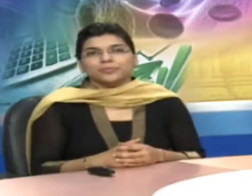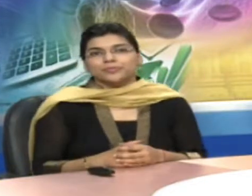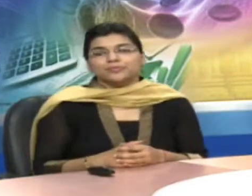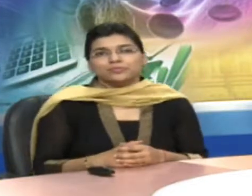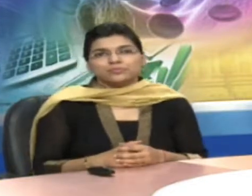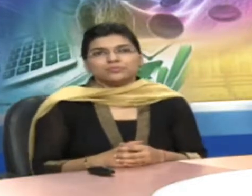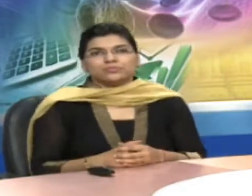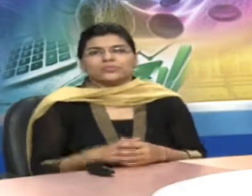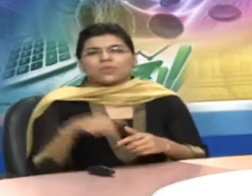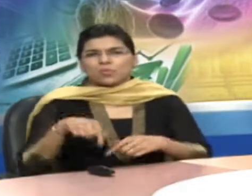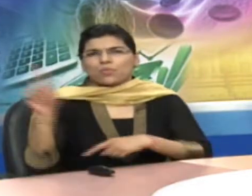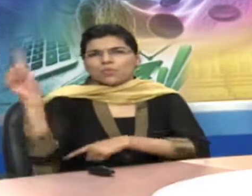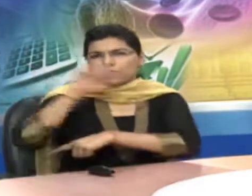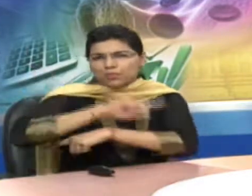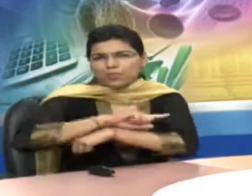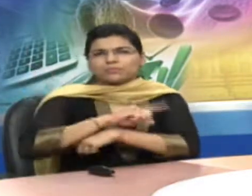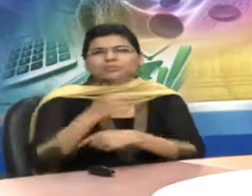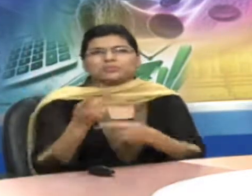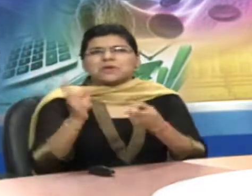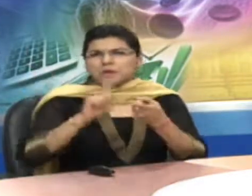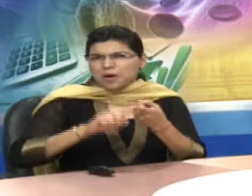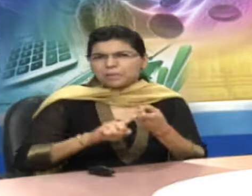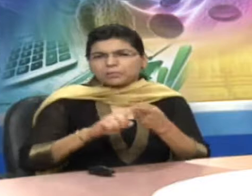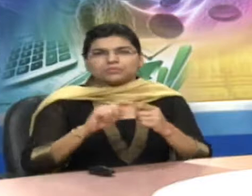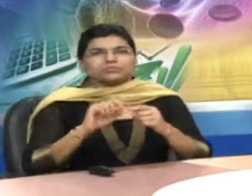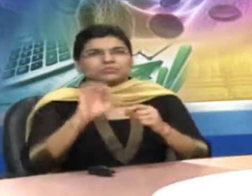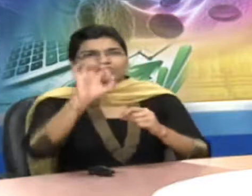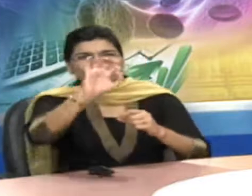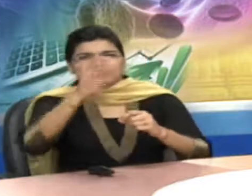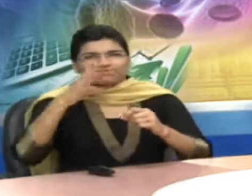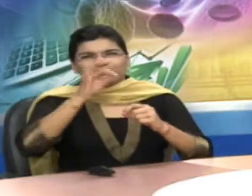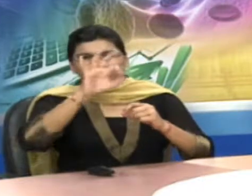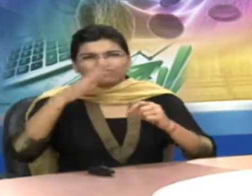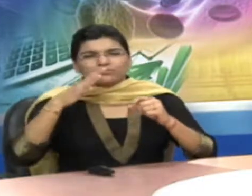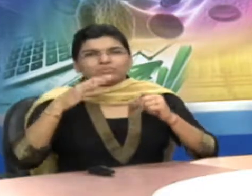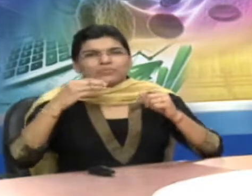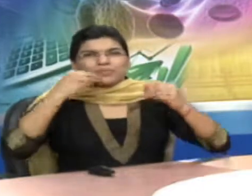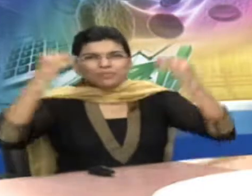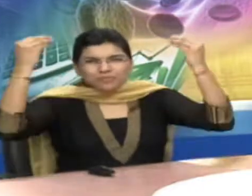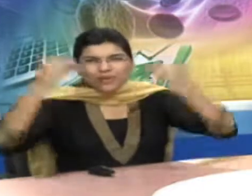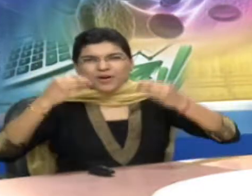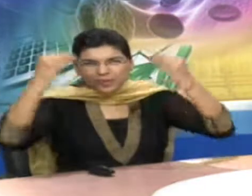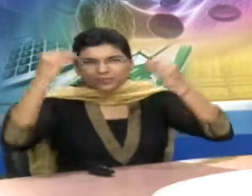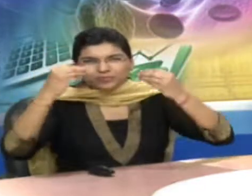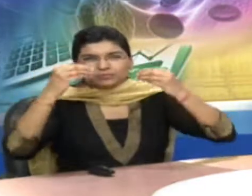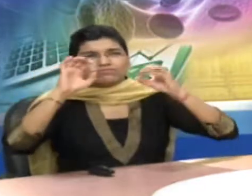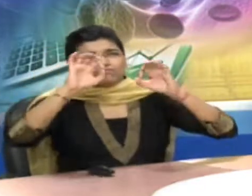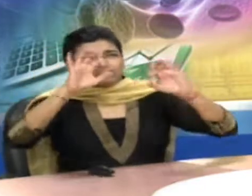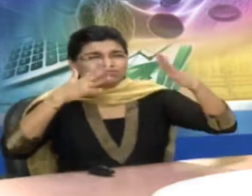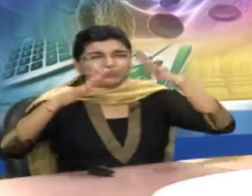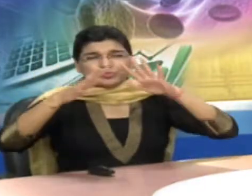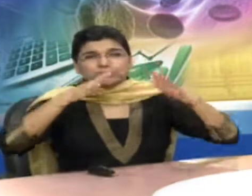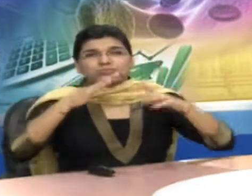You can see on the screen, one stormy night many years